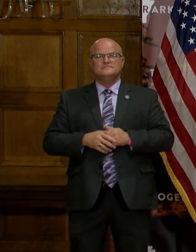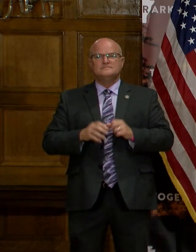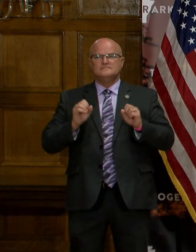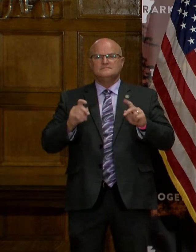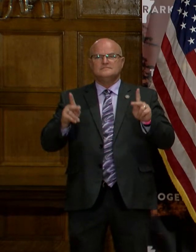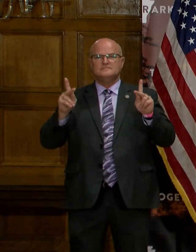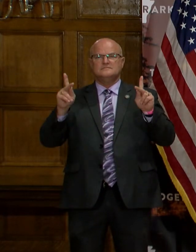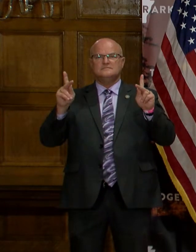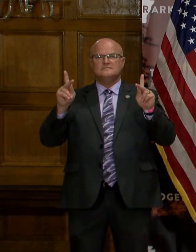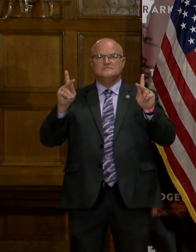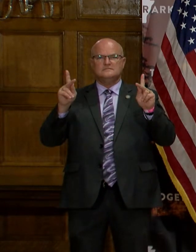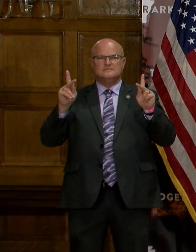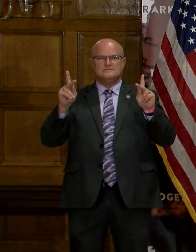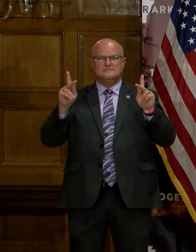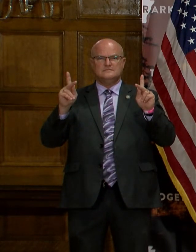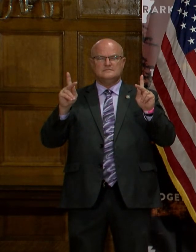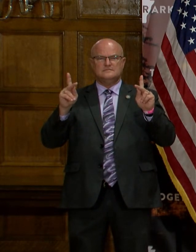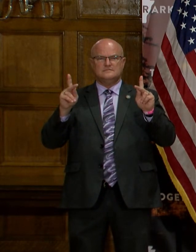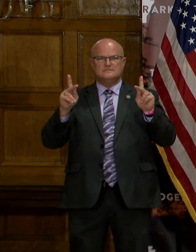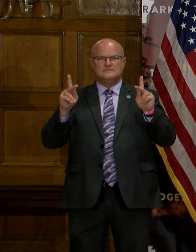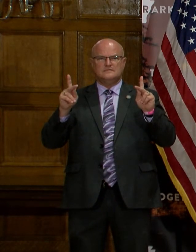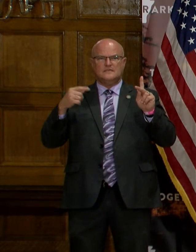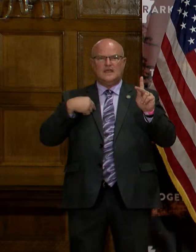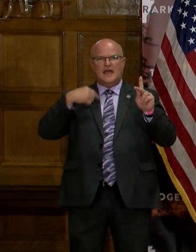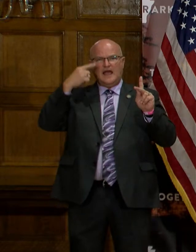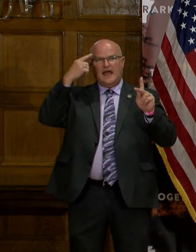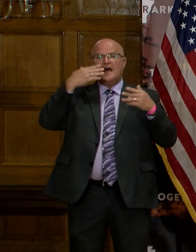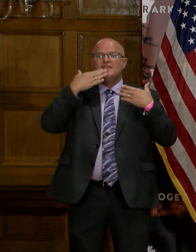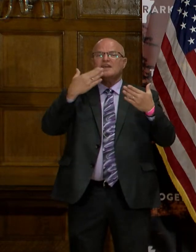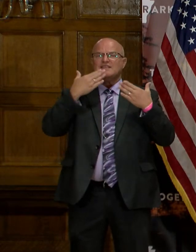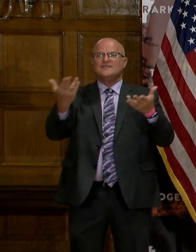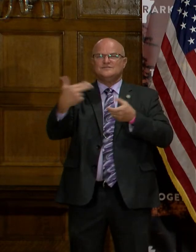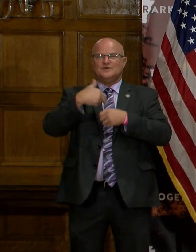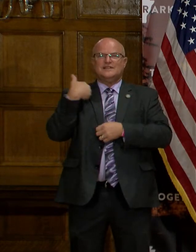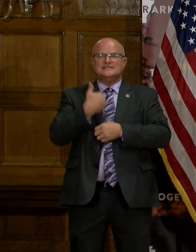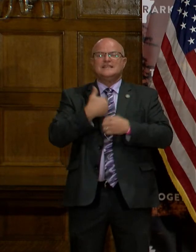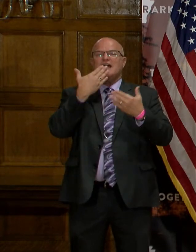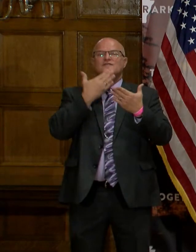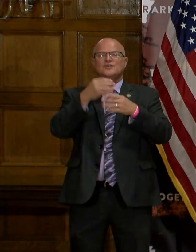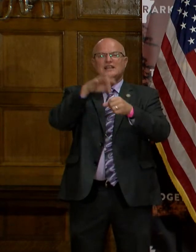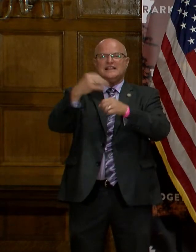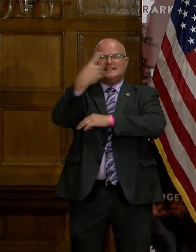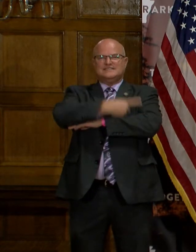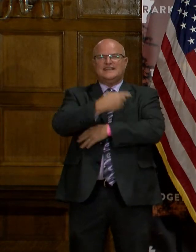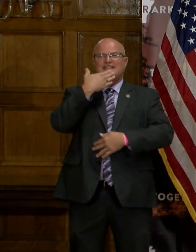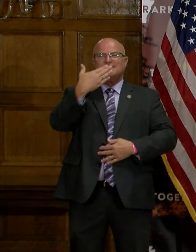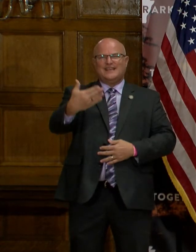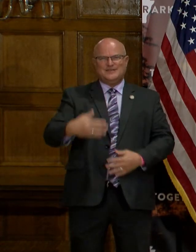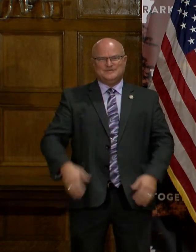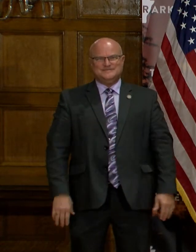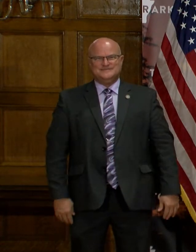All right, with that, I thank you for being here today. Have a good election day. Thank you.